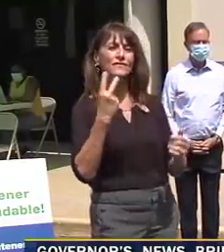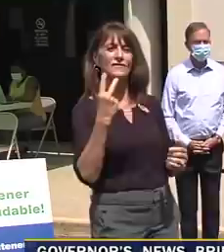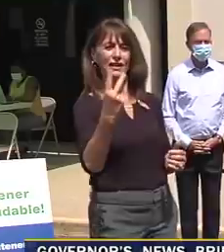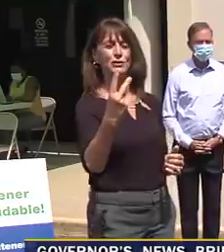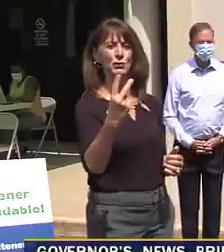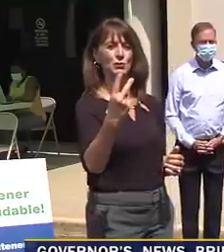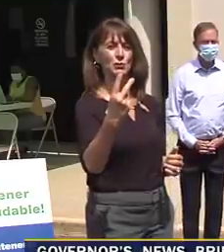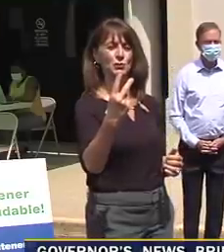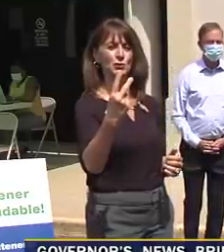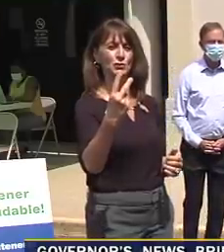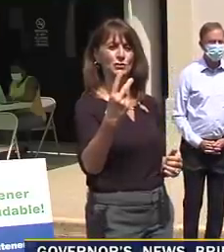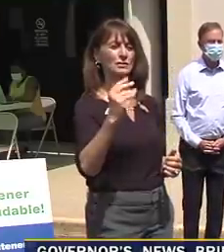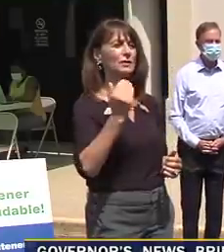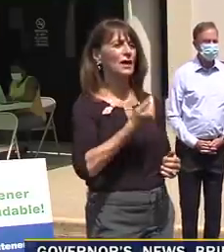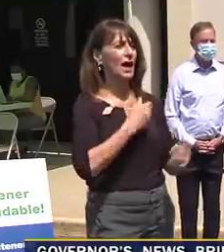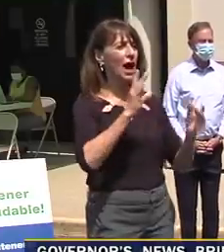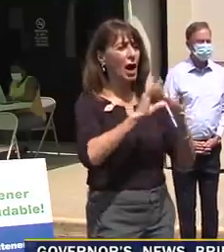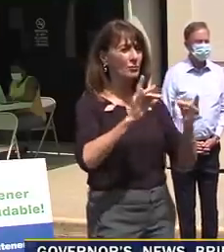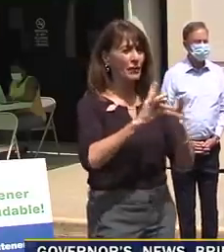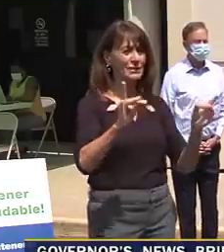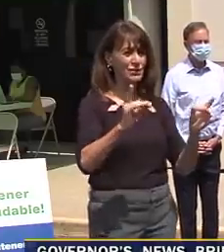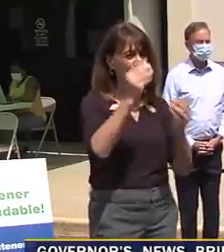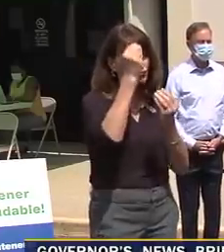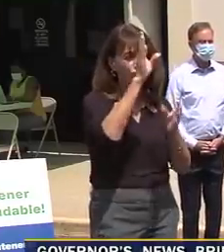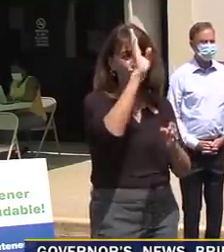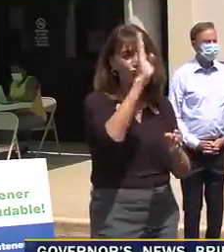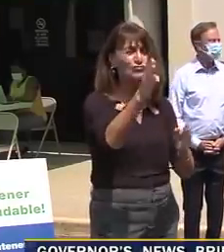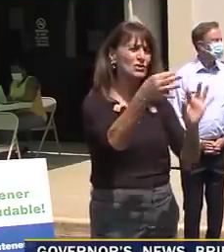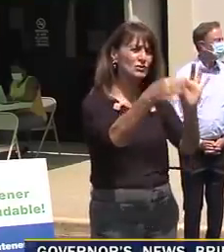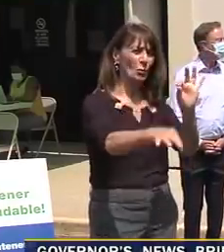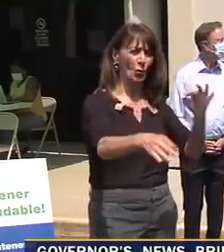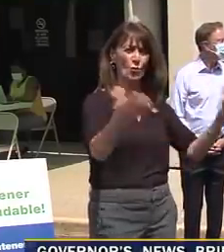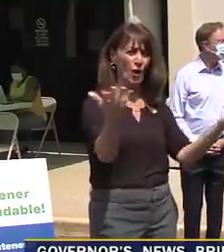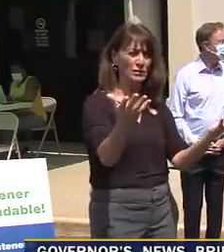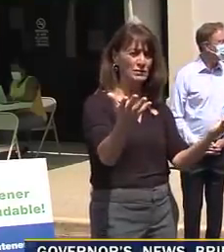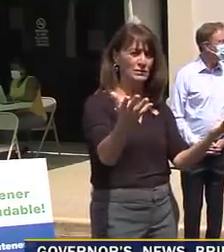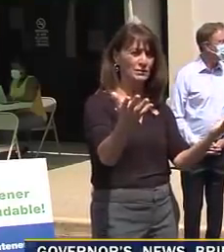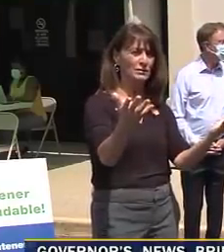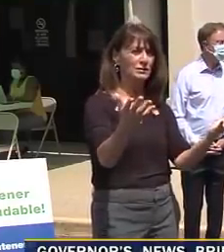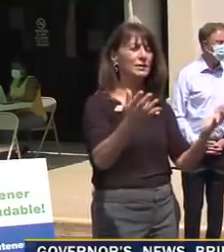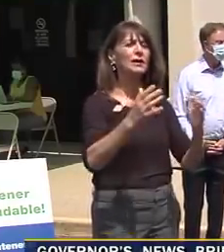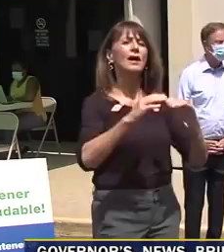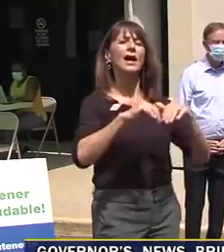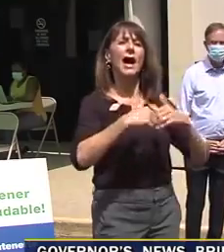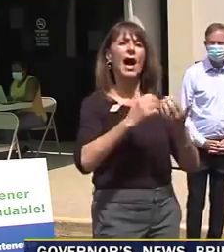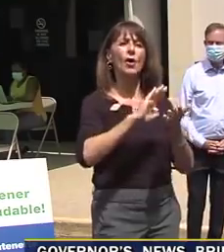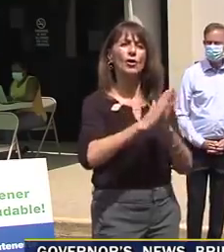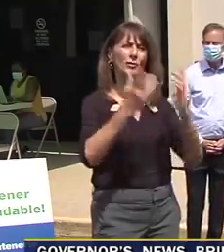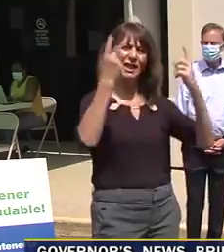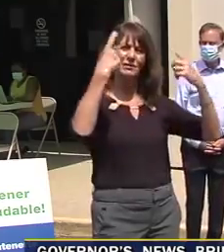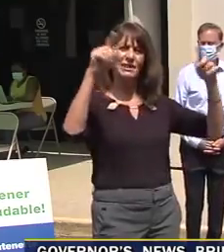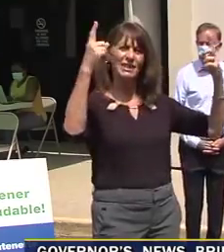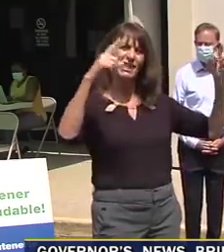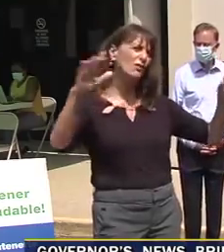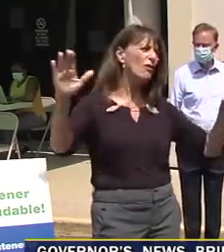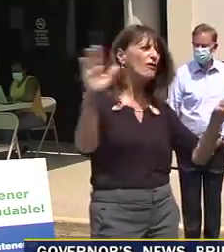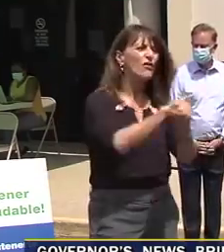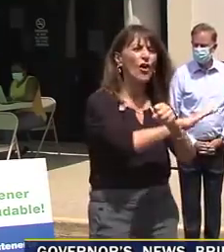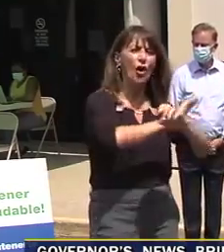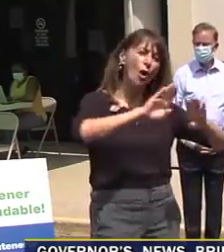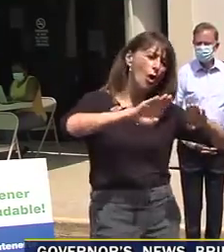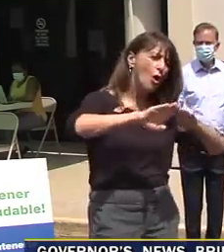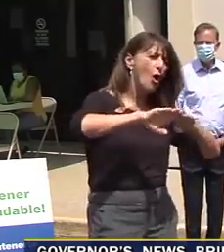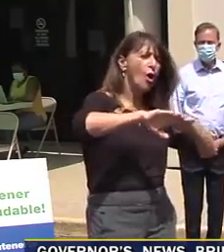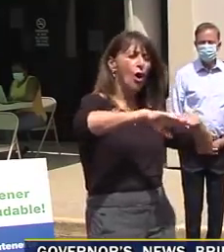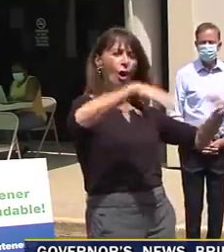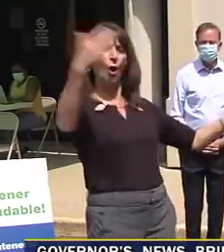and our message is simple. In order for us to successfully reopen the economy,